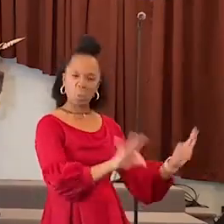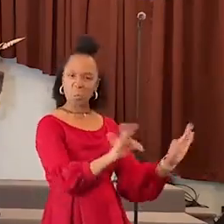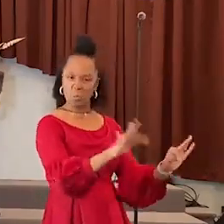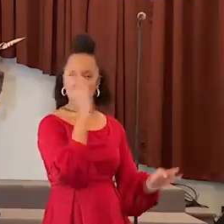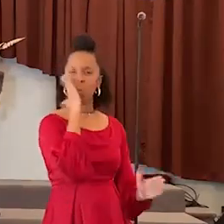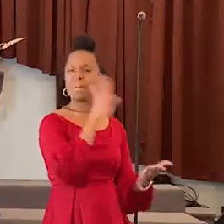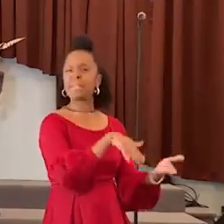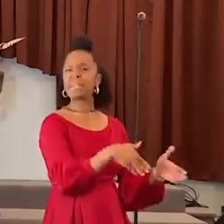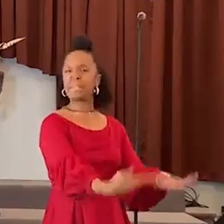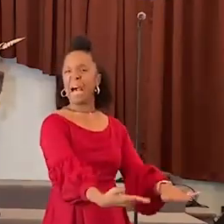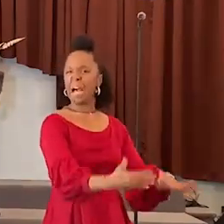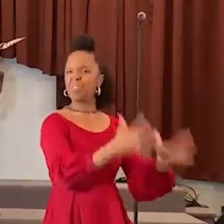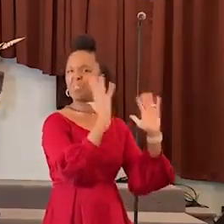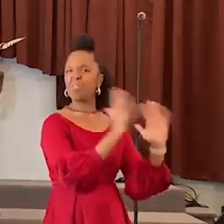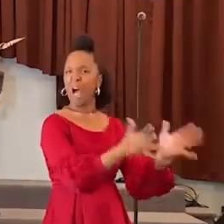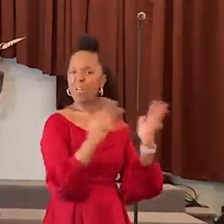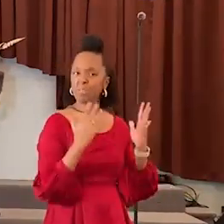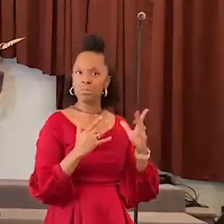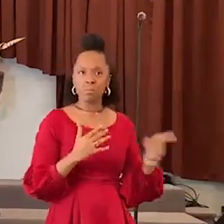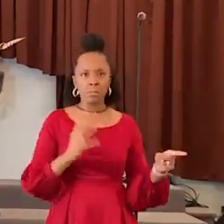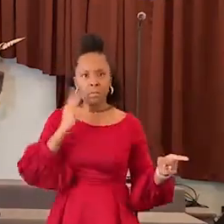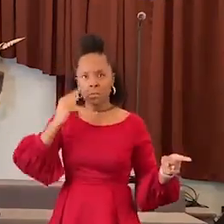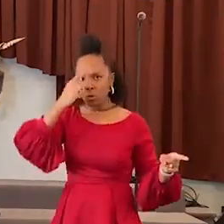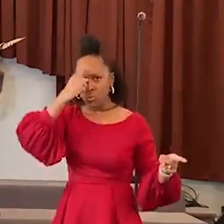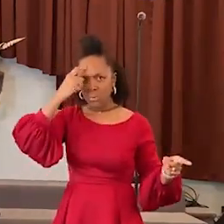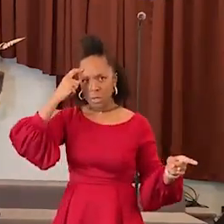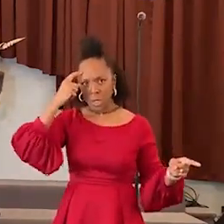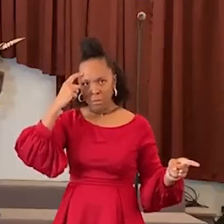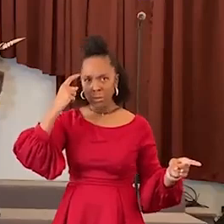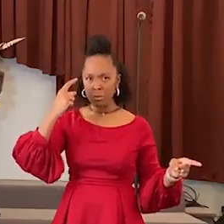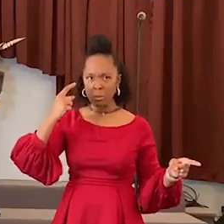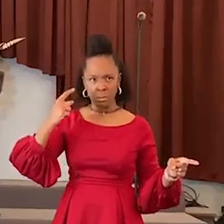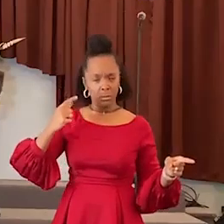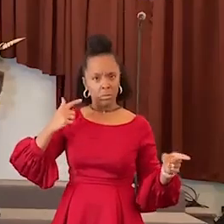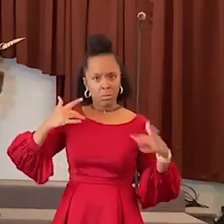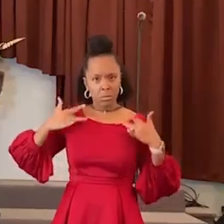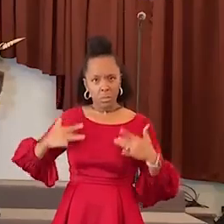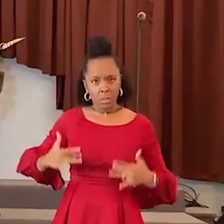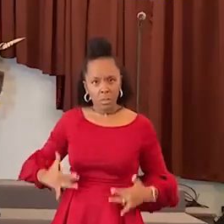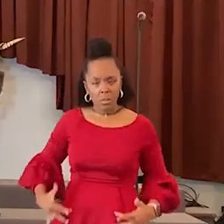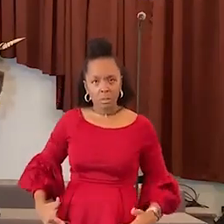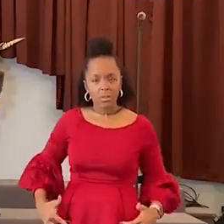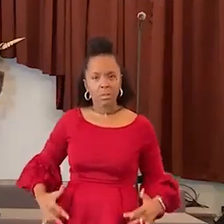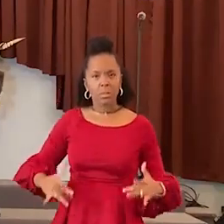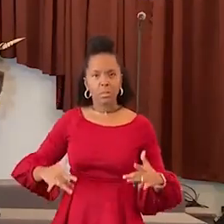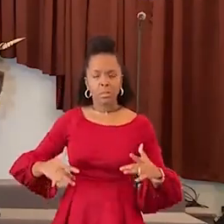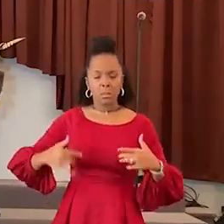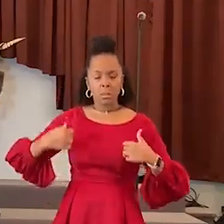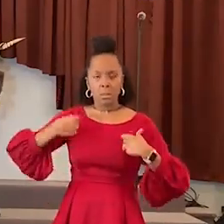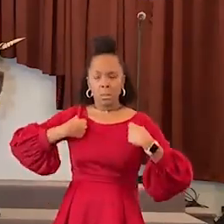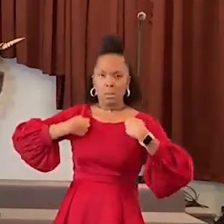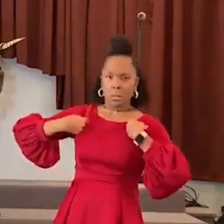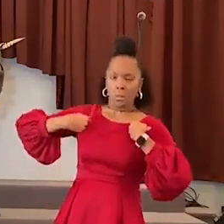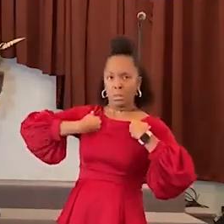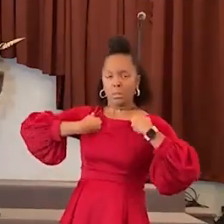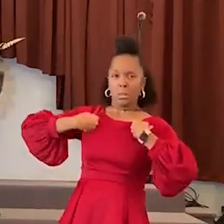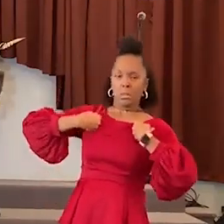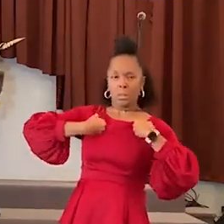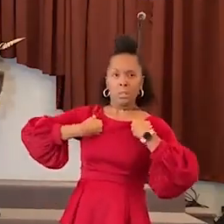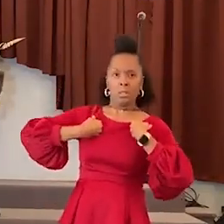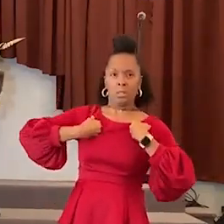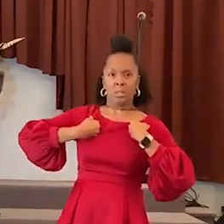die. Traumatized him, stripped him, left him wounded and naked, and beat him and left him there, as the